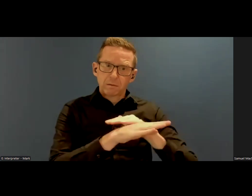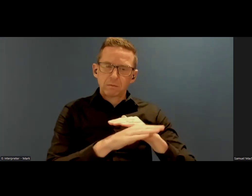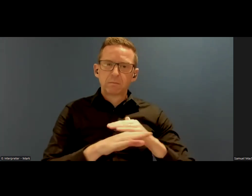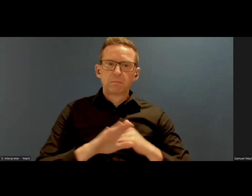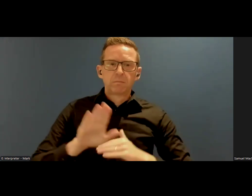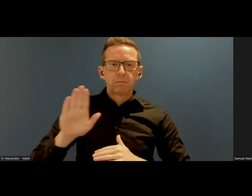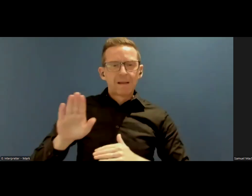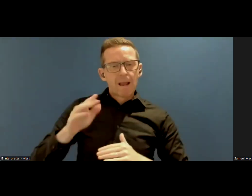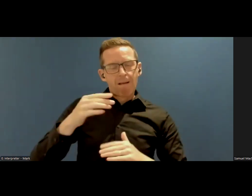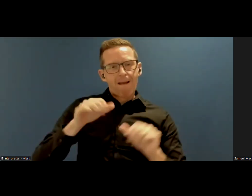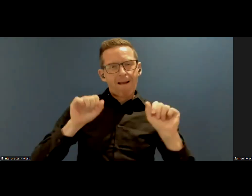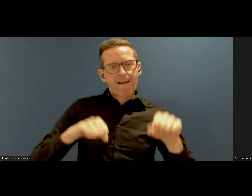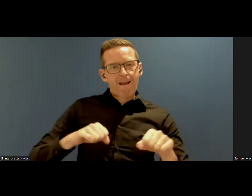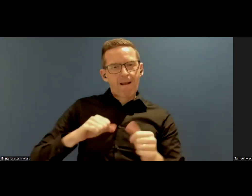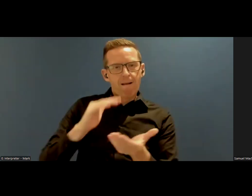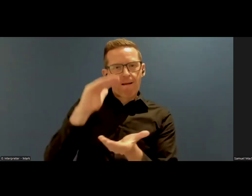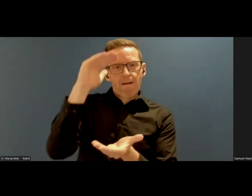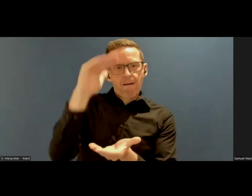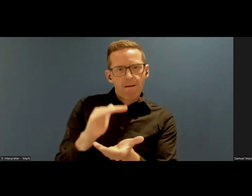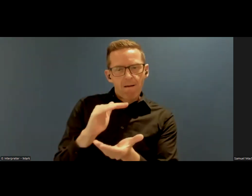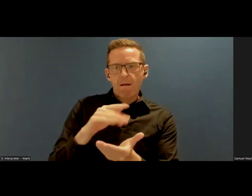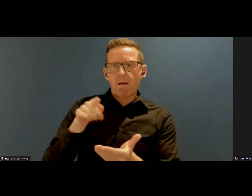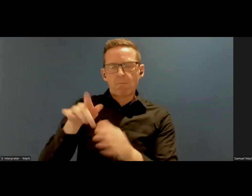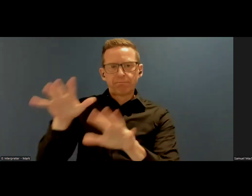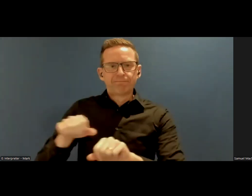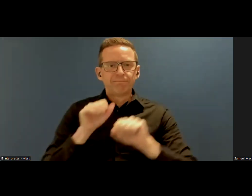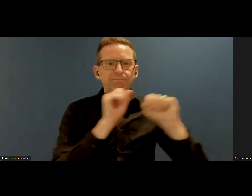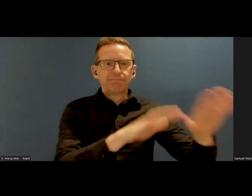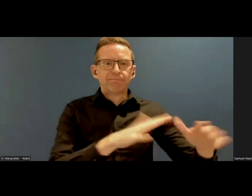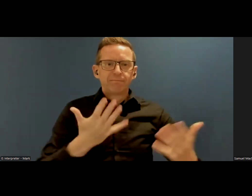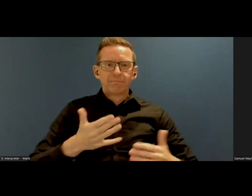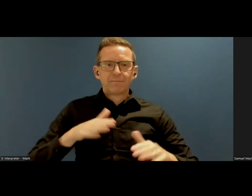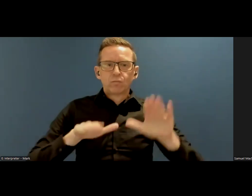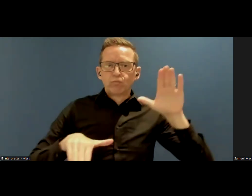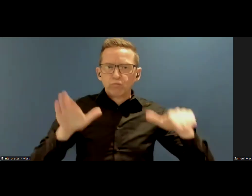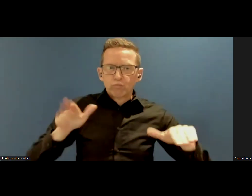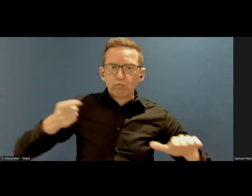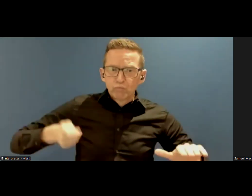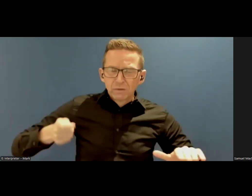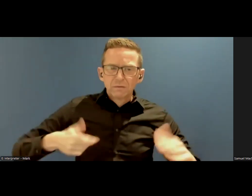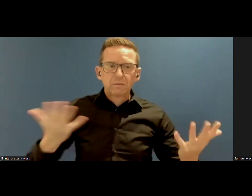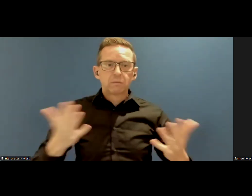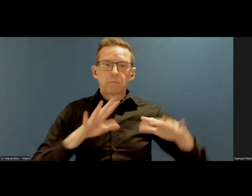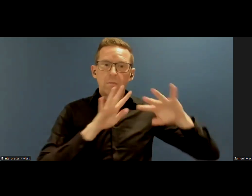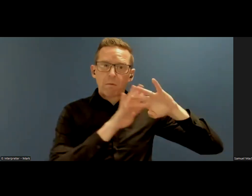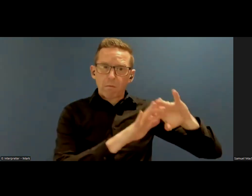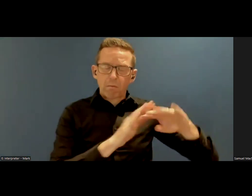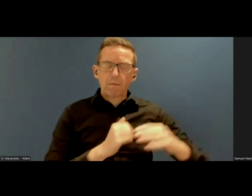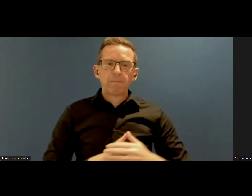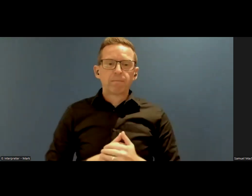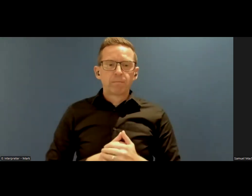problem of taking people through the mainstream justice system and sort issues that some of them are very petty